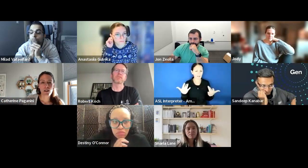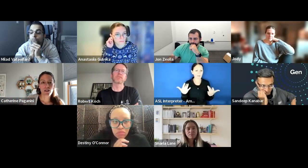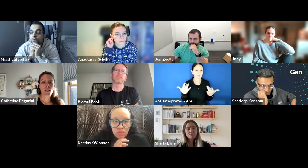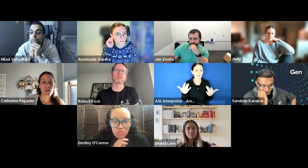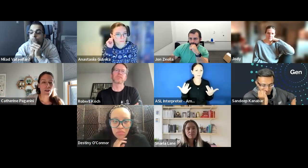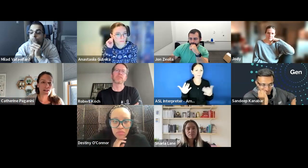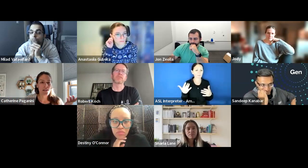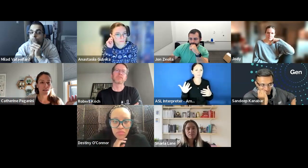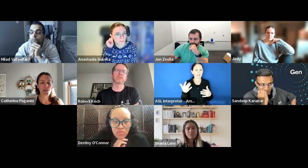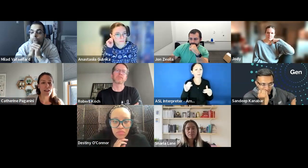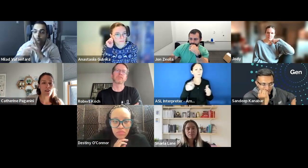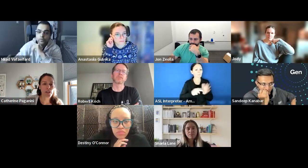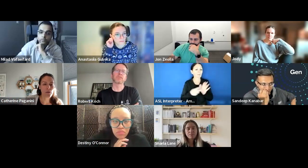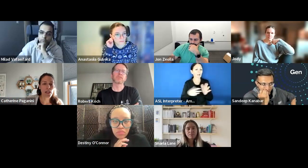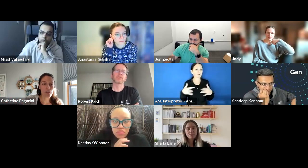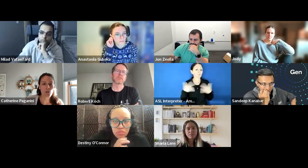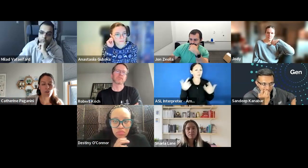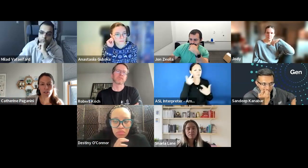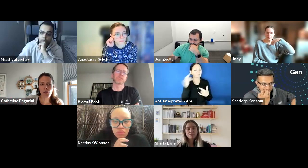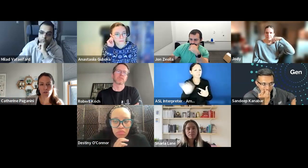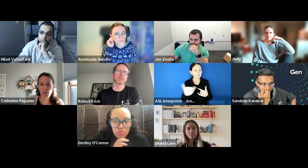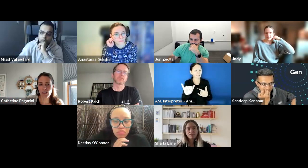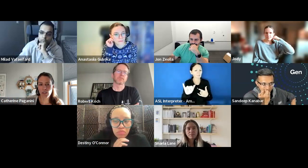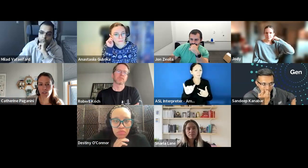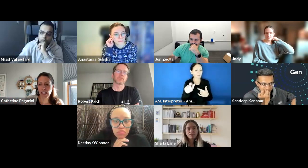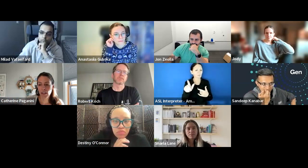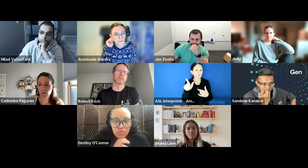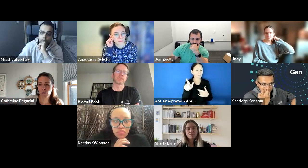that are the events like the one that Milad, you try to